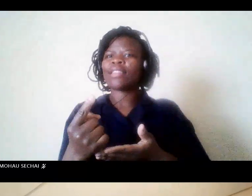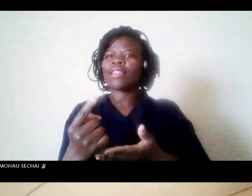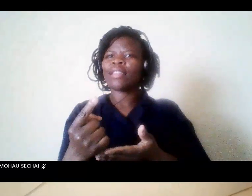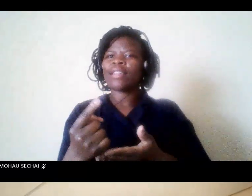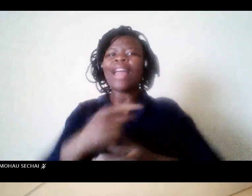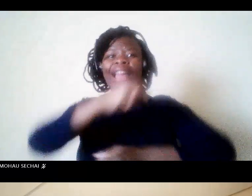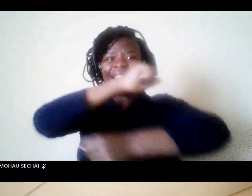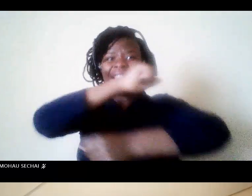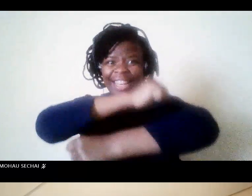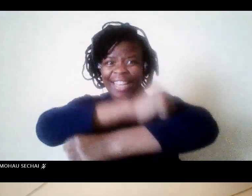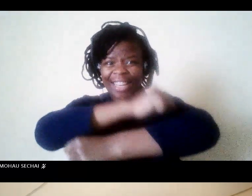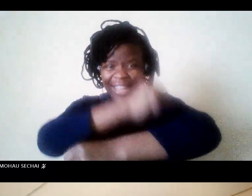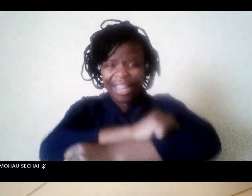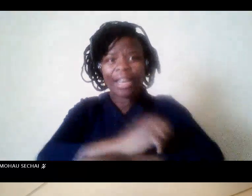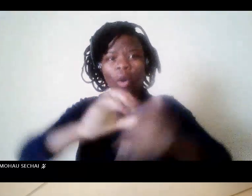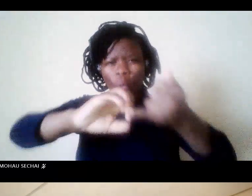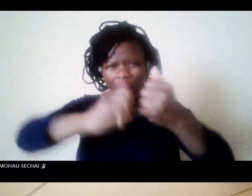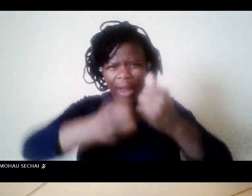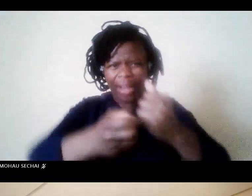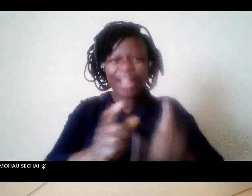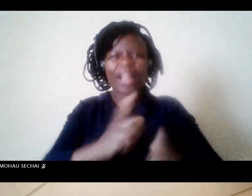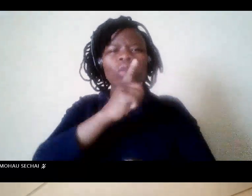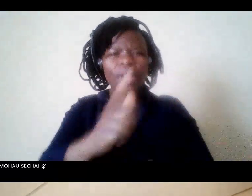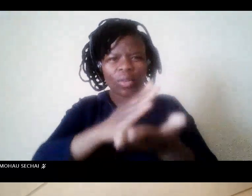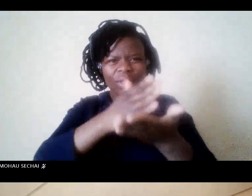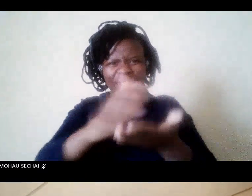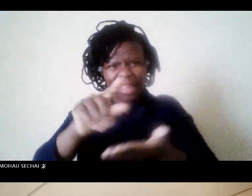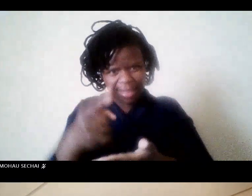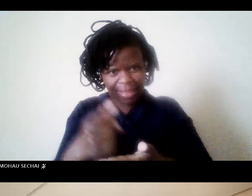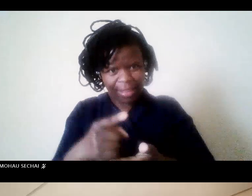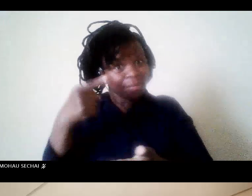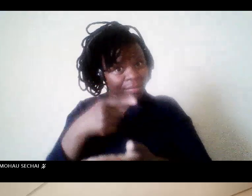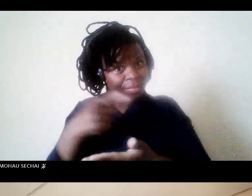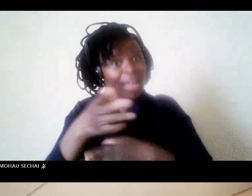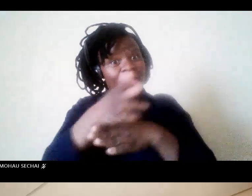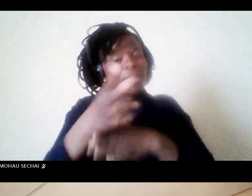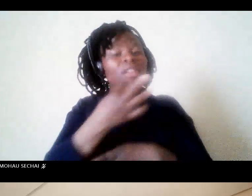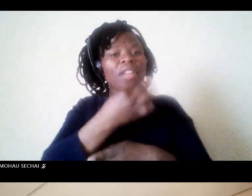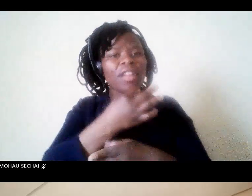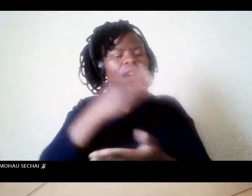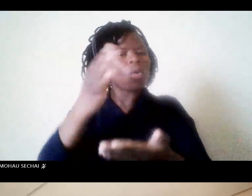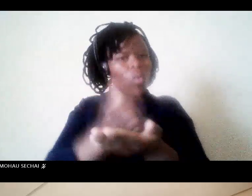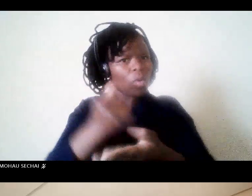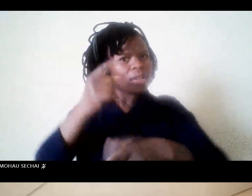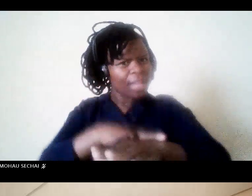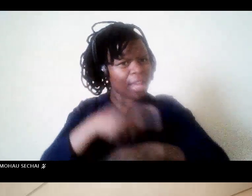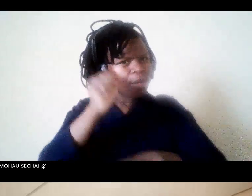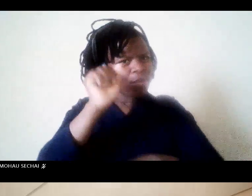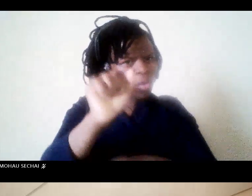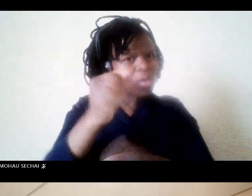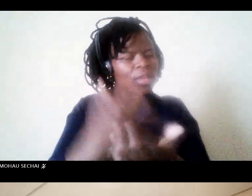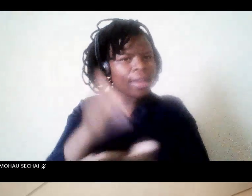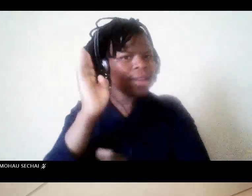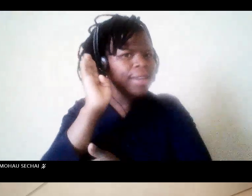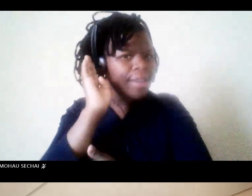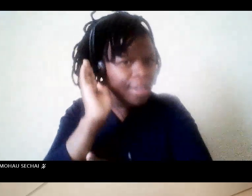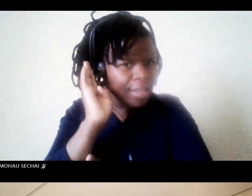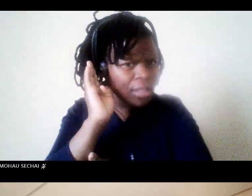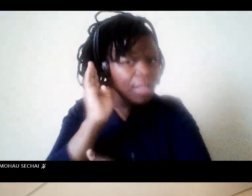communicating, trying to tell you something. And what Brian is saying is that if you take the time to listen, if you take the time to